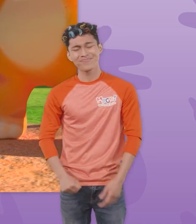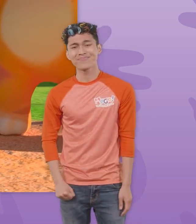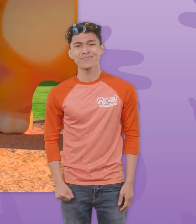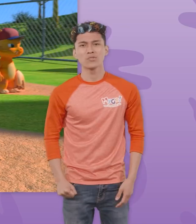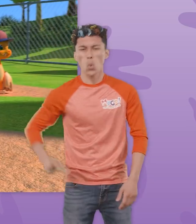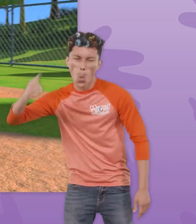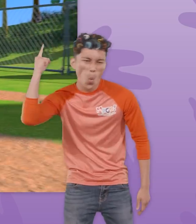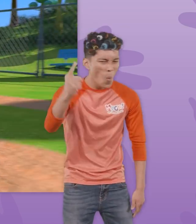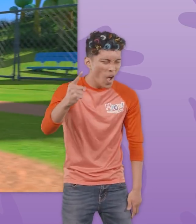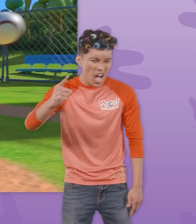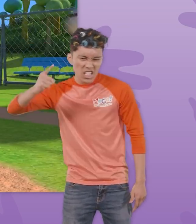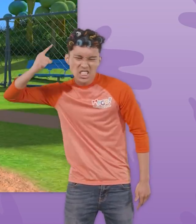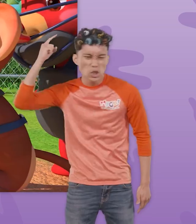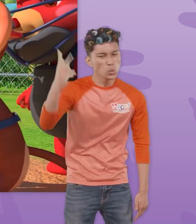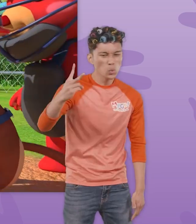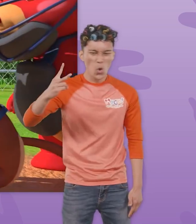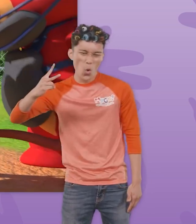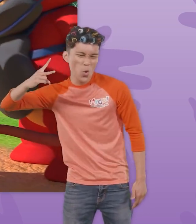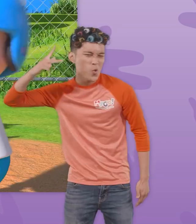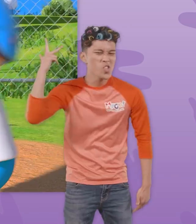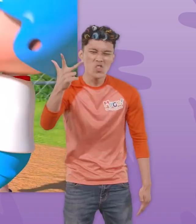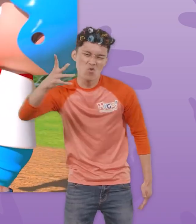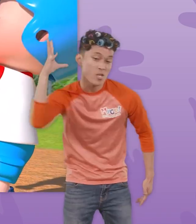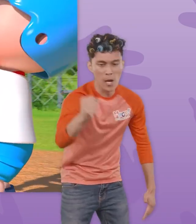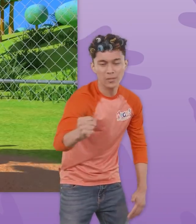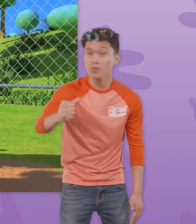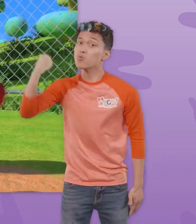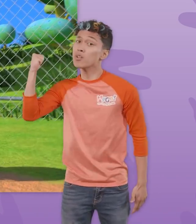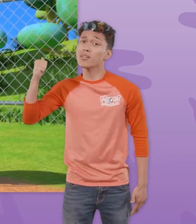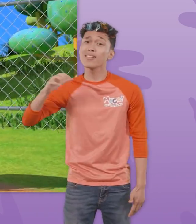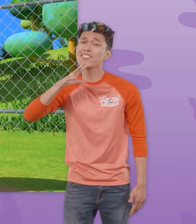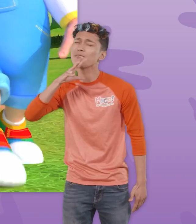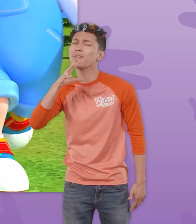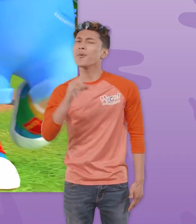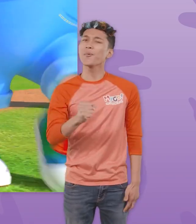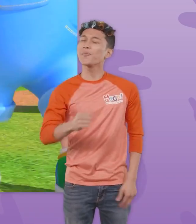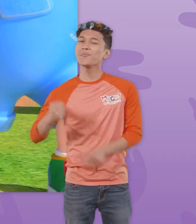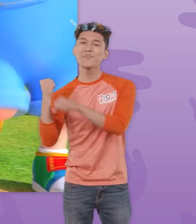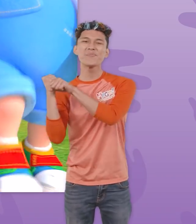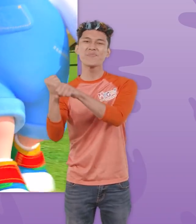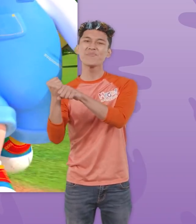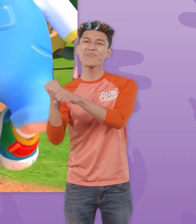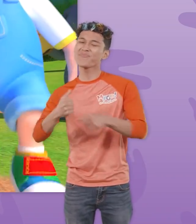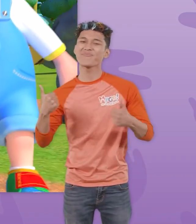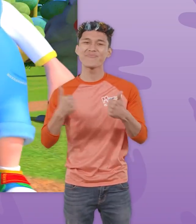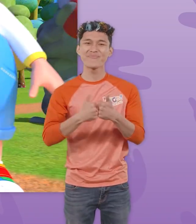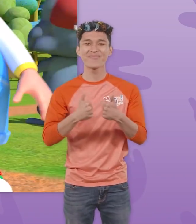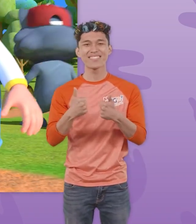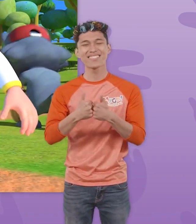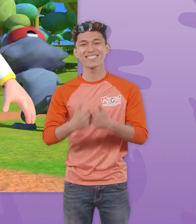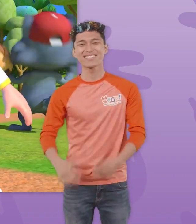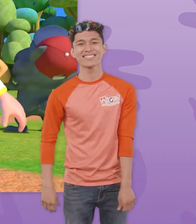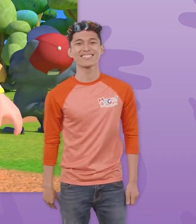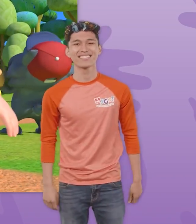For it's one, two, three times you're out at the old ball